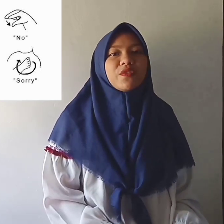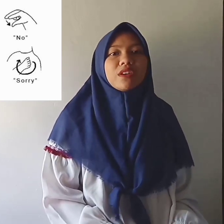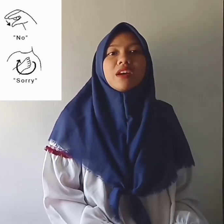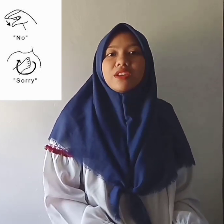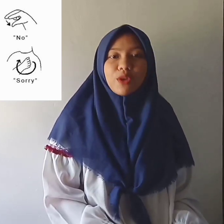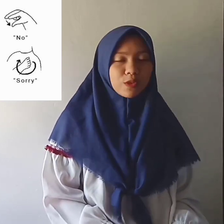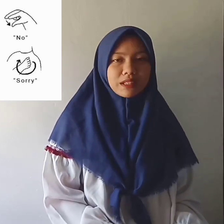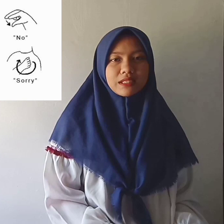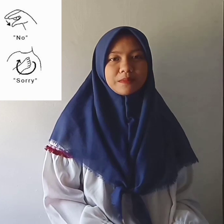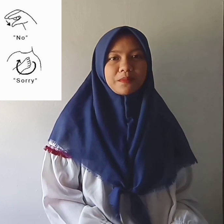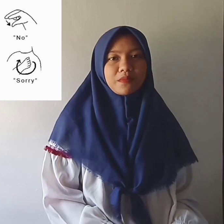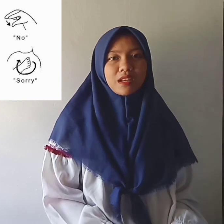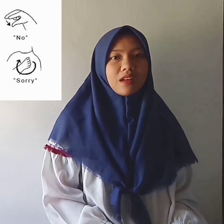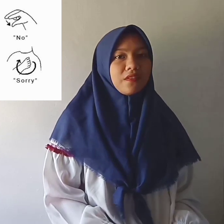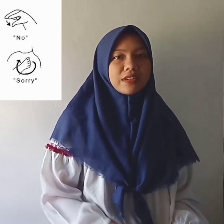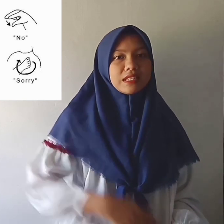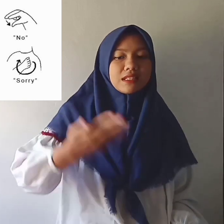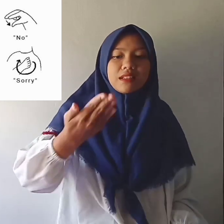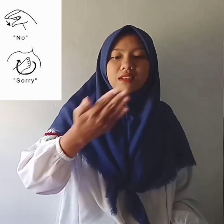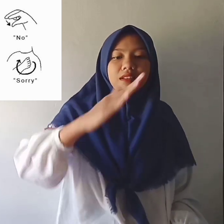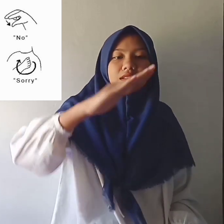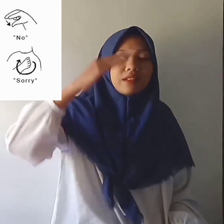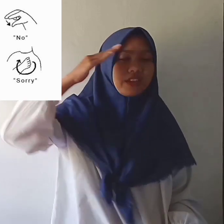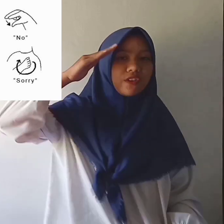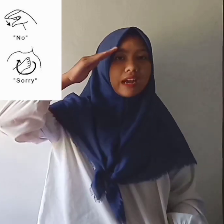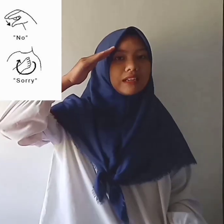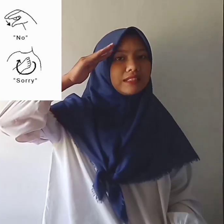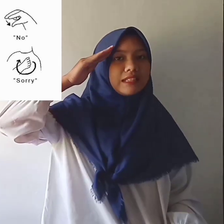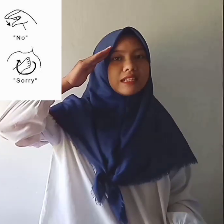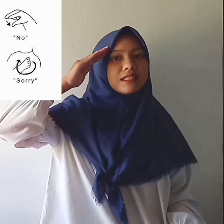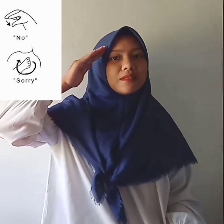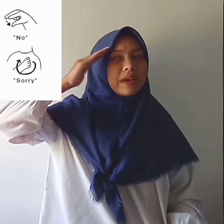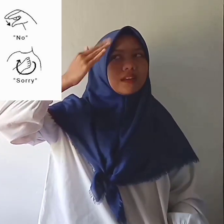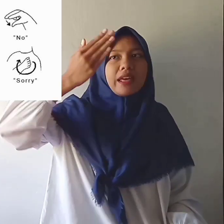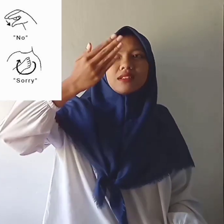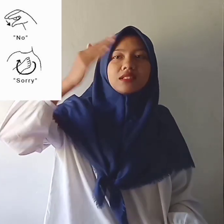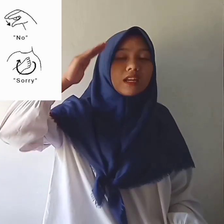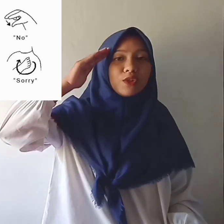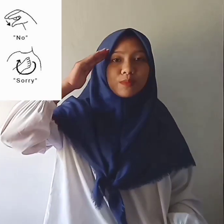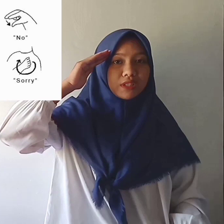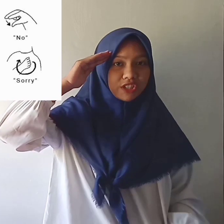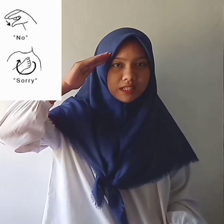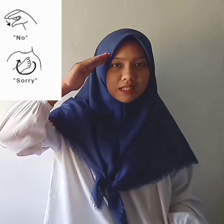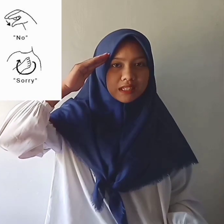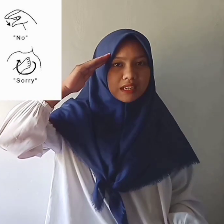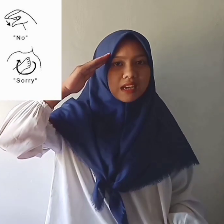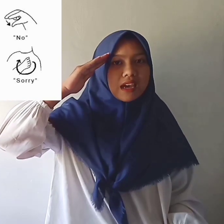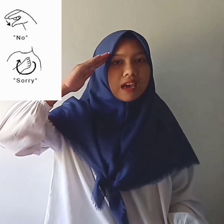for you're welcome. First, take your hand like this, make a like salute position,